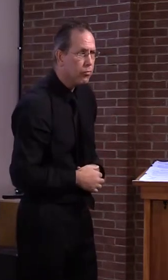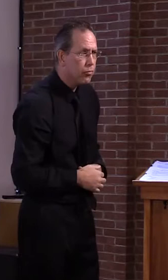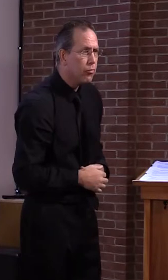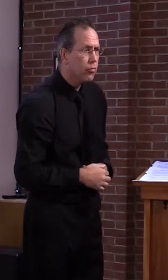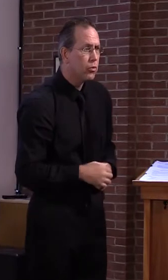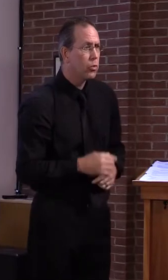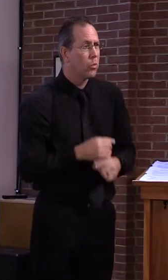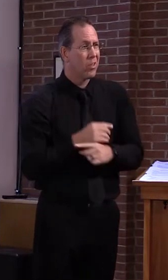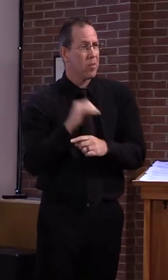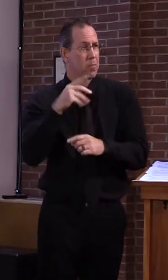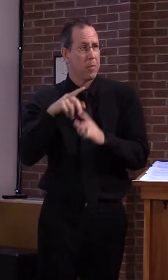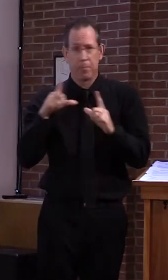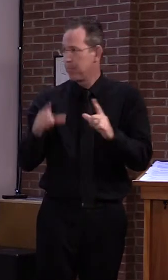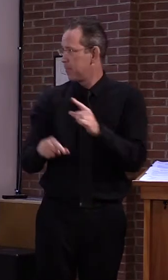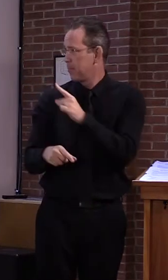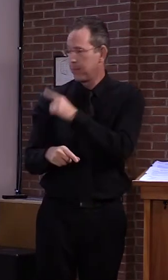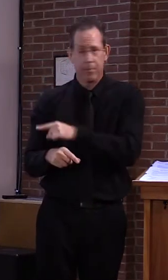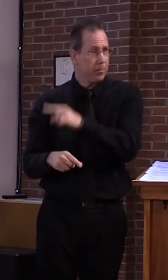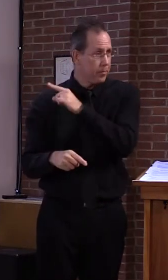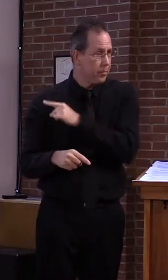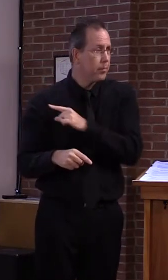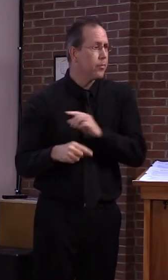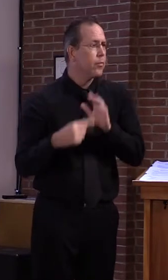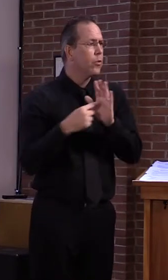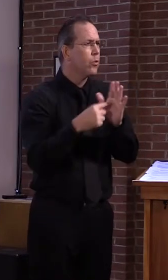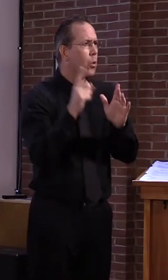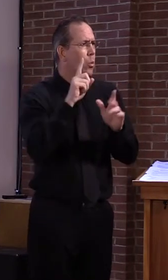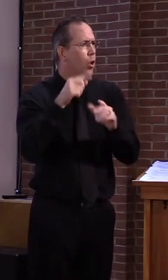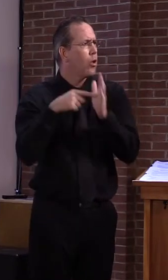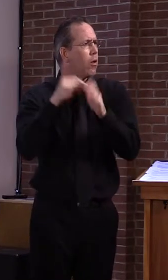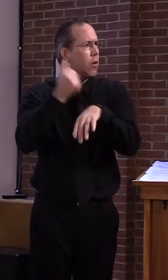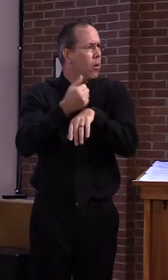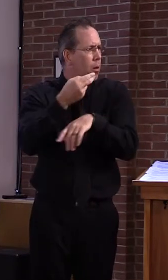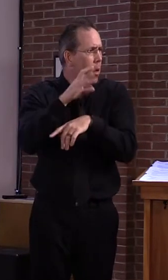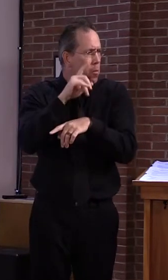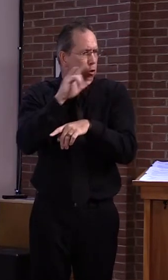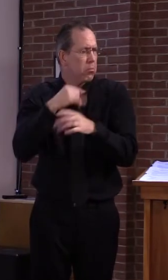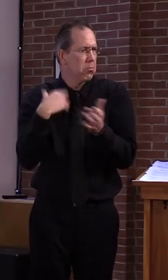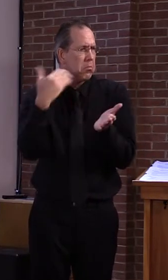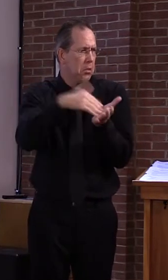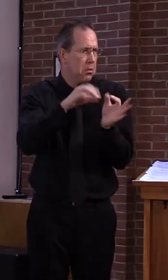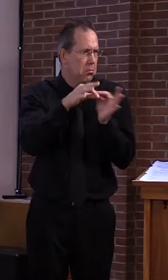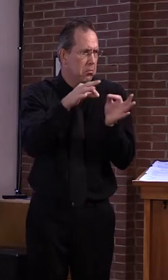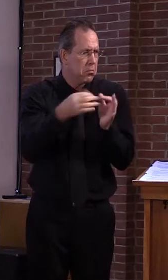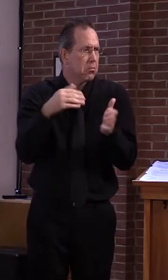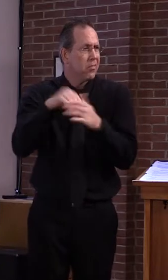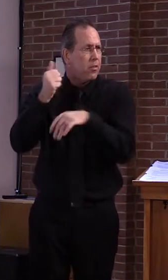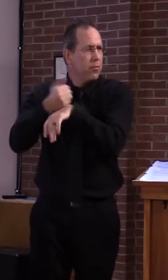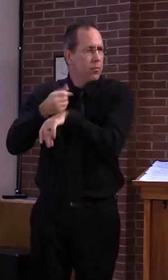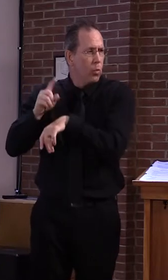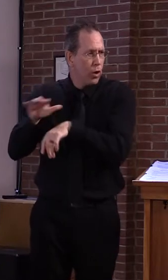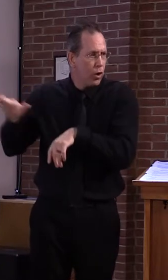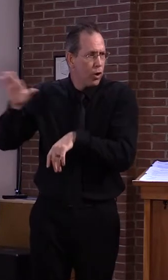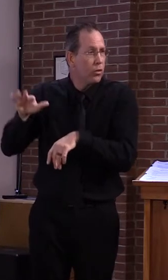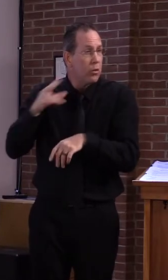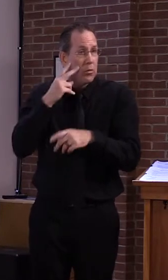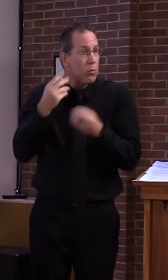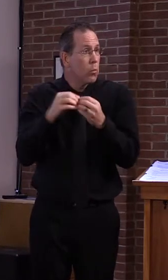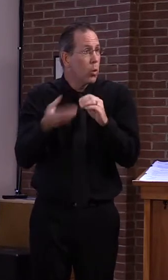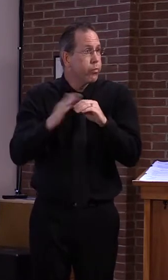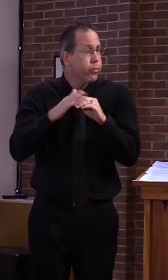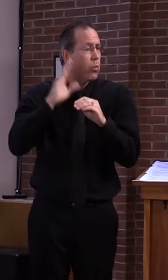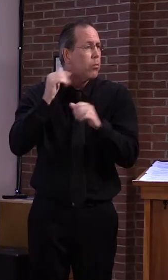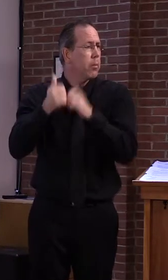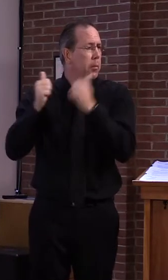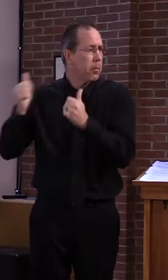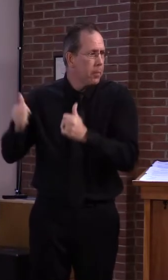be forthcoming in the next few days. With that, and give an update on education and the